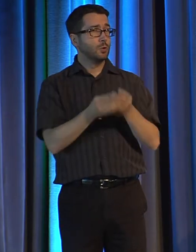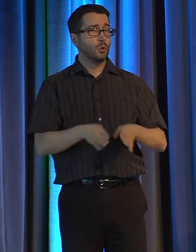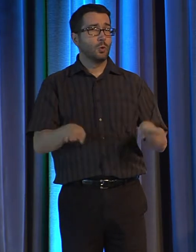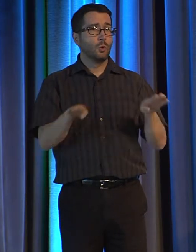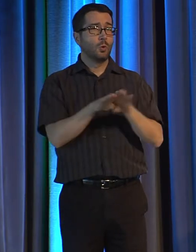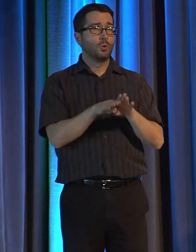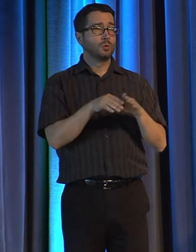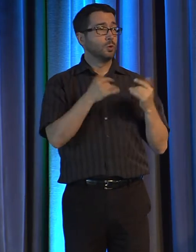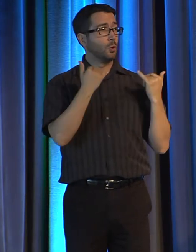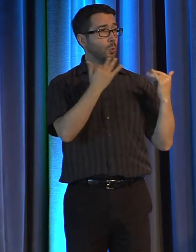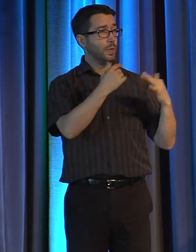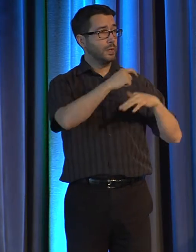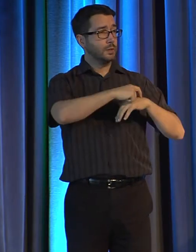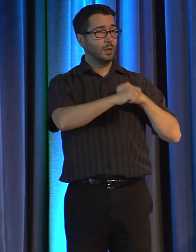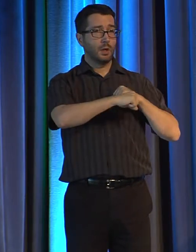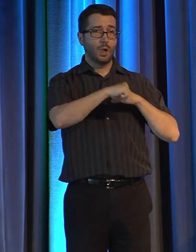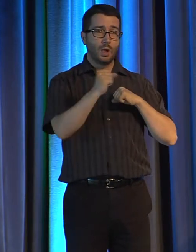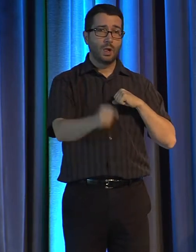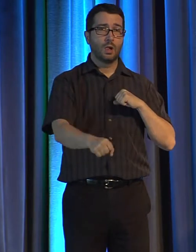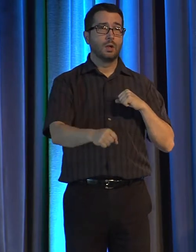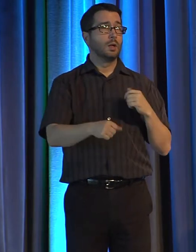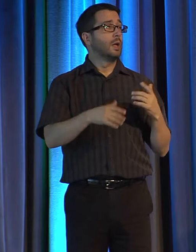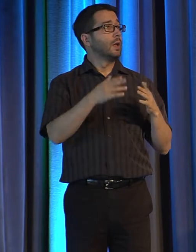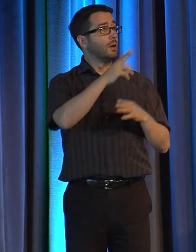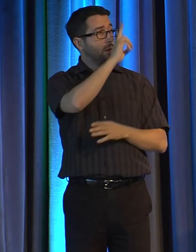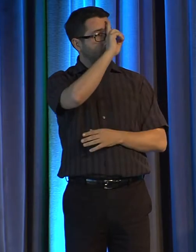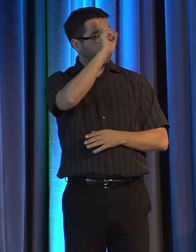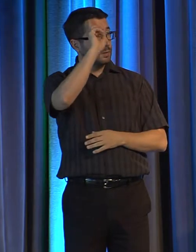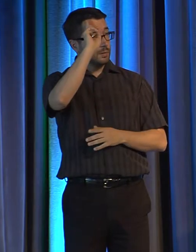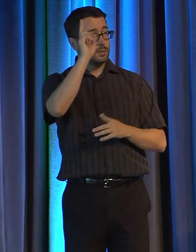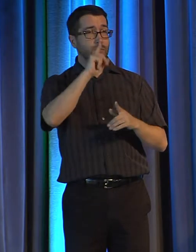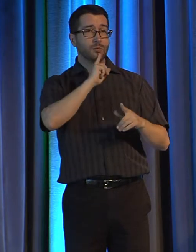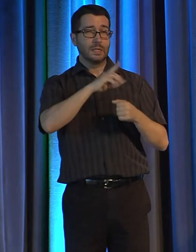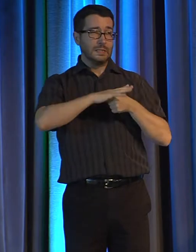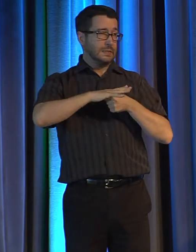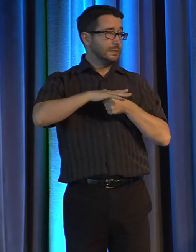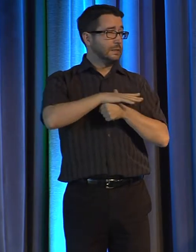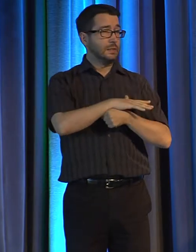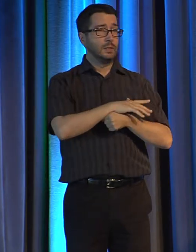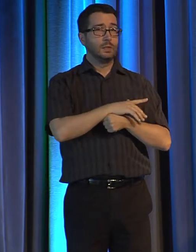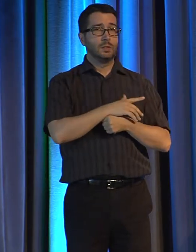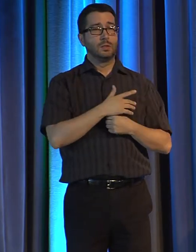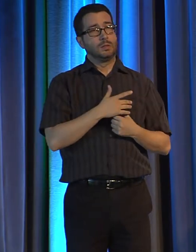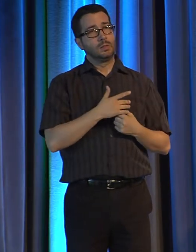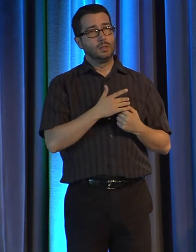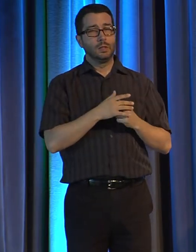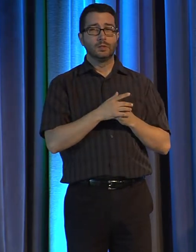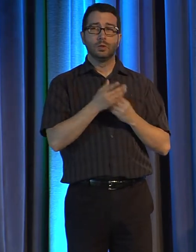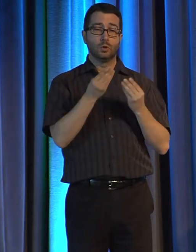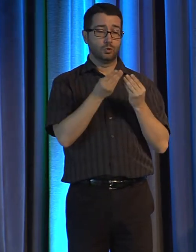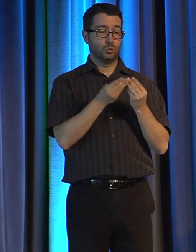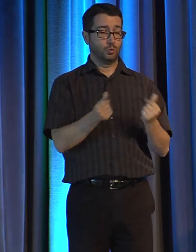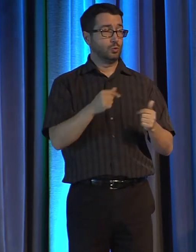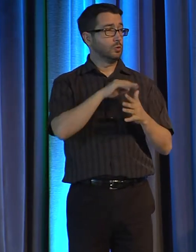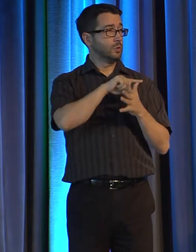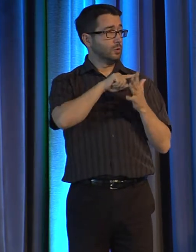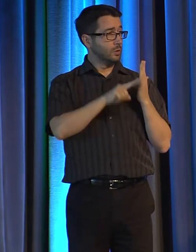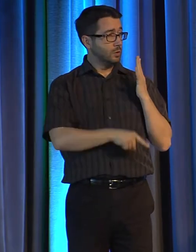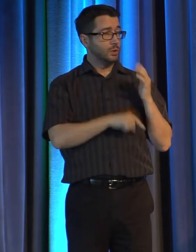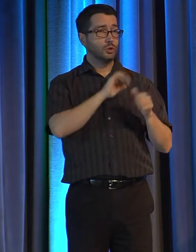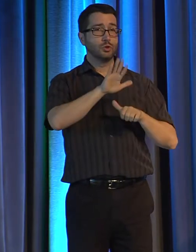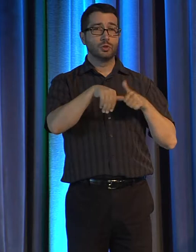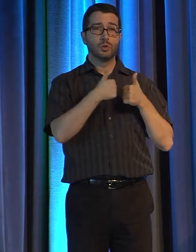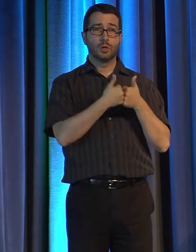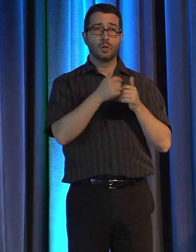times that are not where we want them to be, and hospital overcrowding, to name but a few. Solutions to these challenges